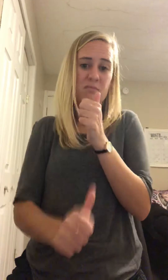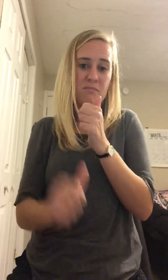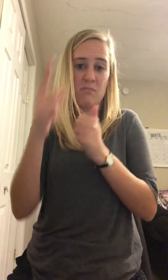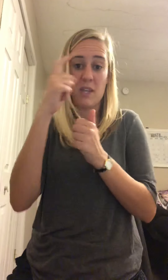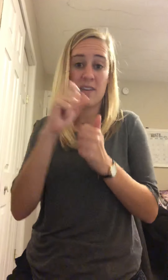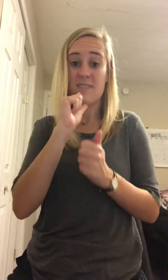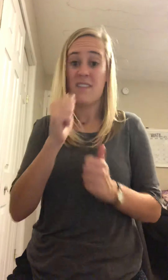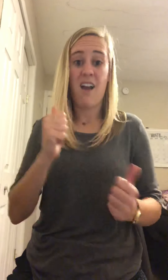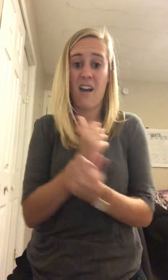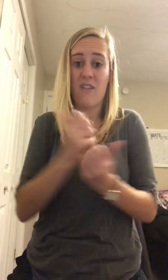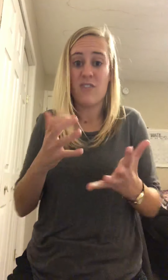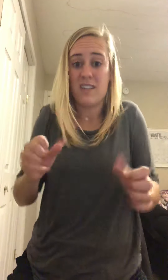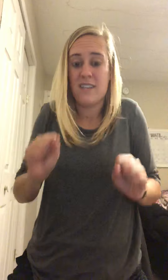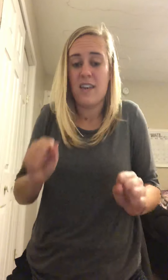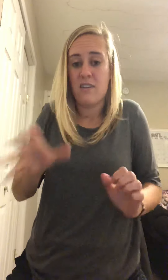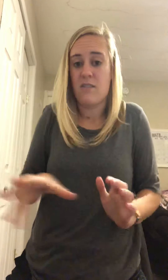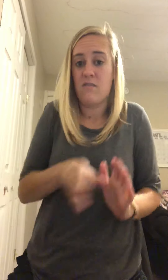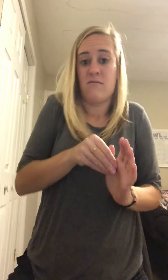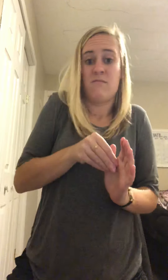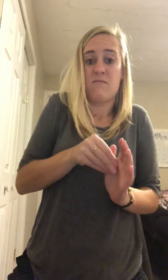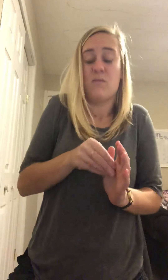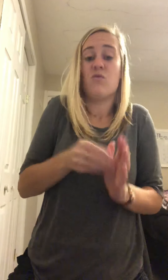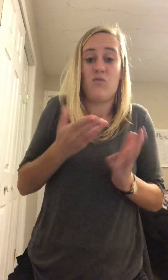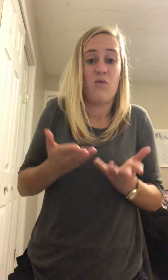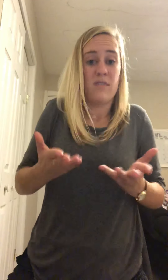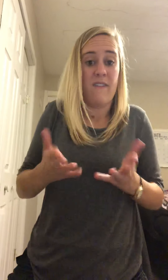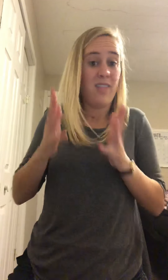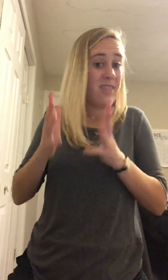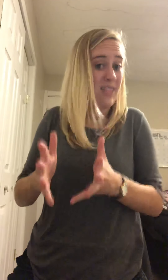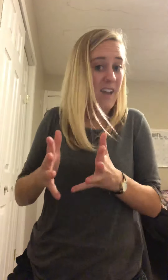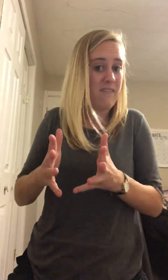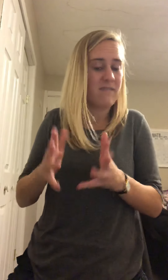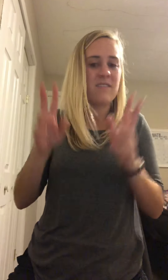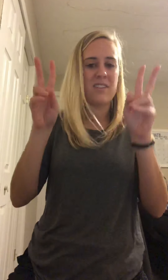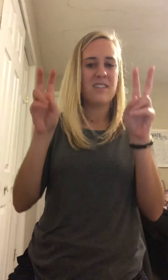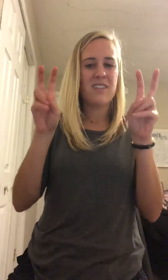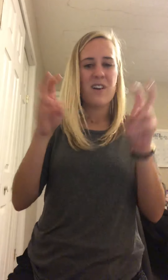The material that remains is considered a waste product, and it must pass out of your body.